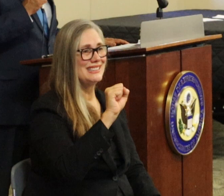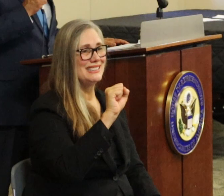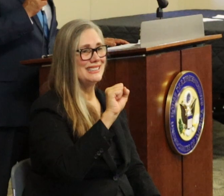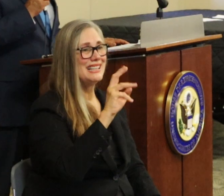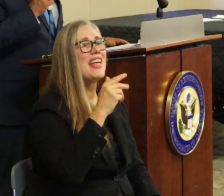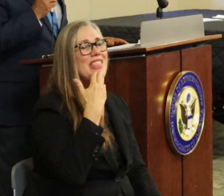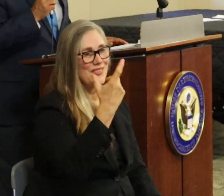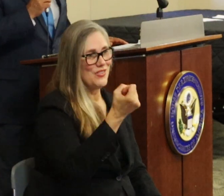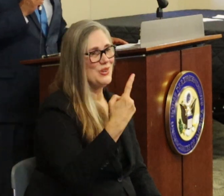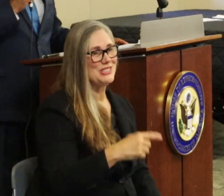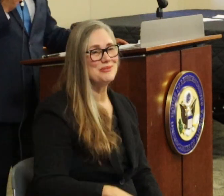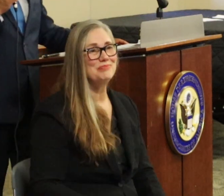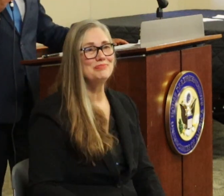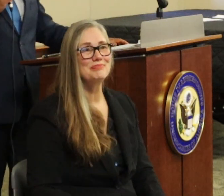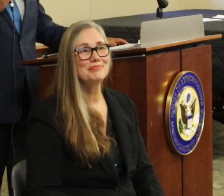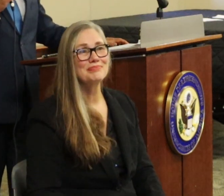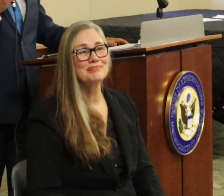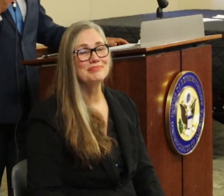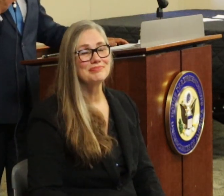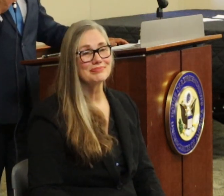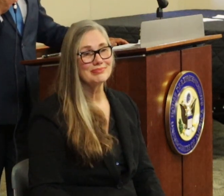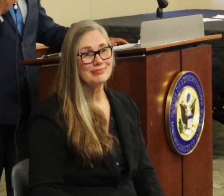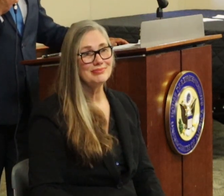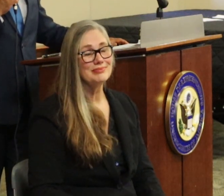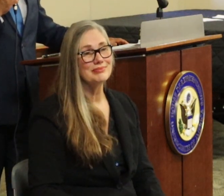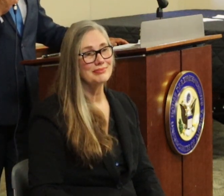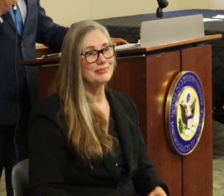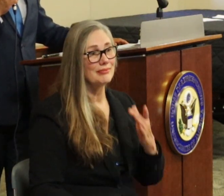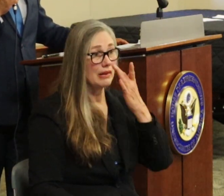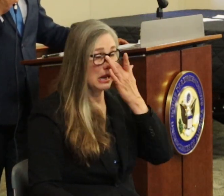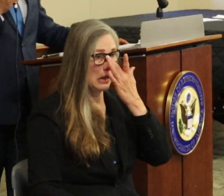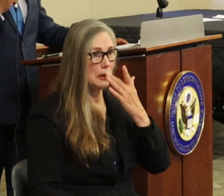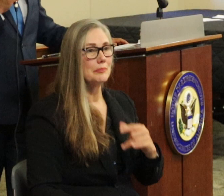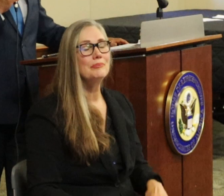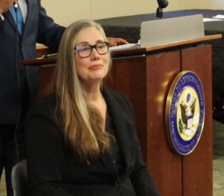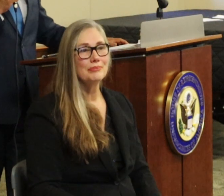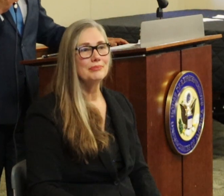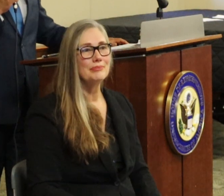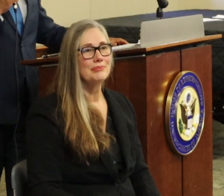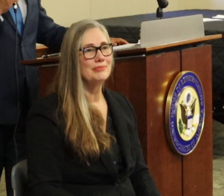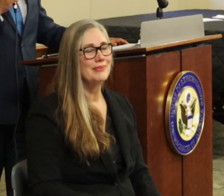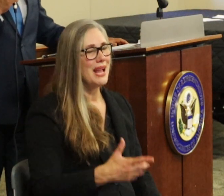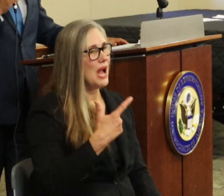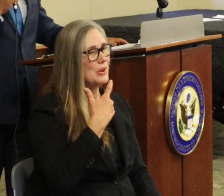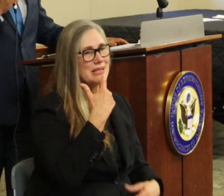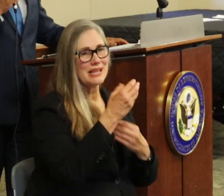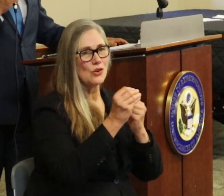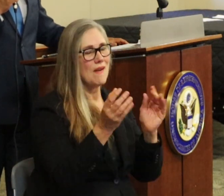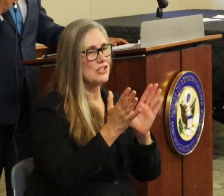Thank you for your question. Good evening. First of all, I do want to pay your office a compliment,